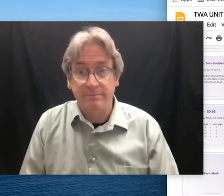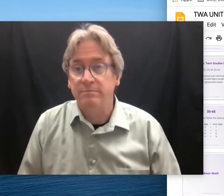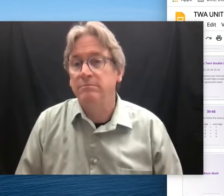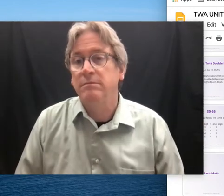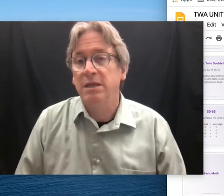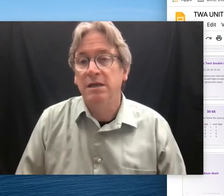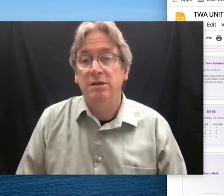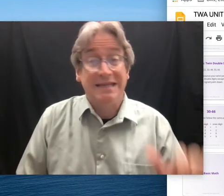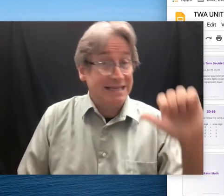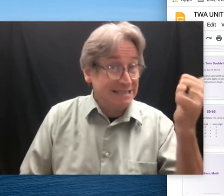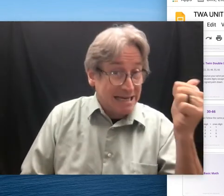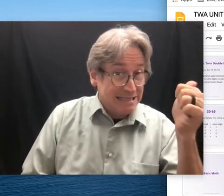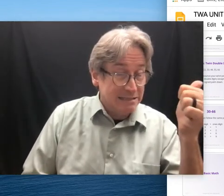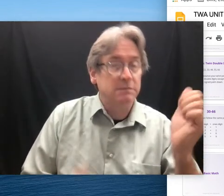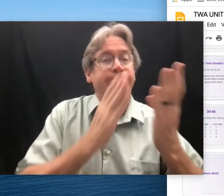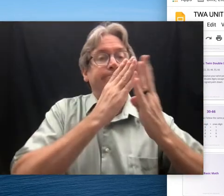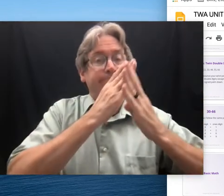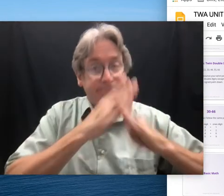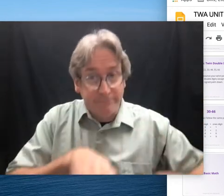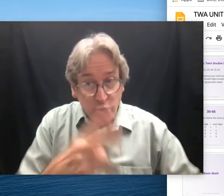it.